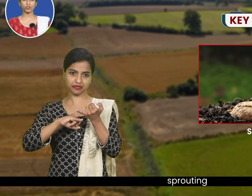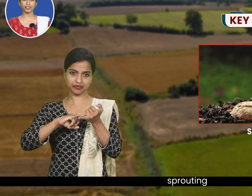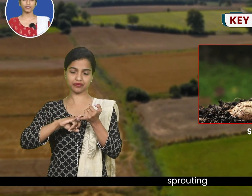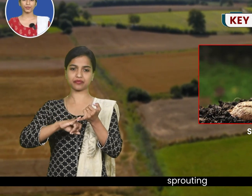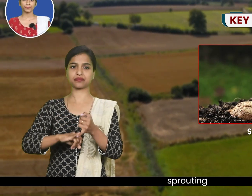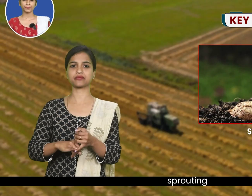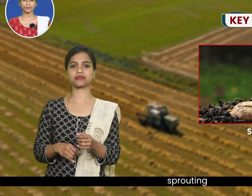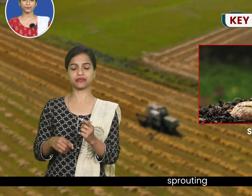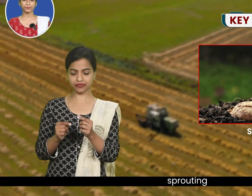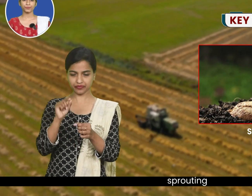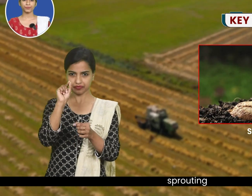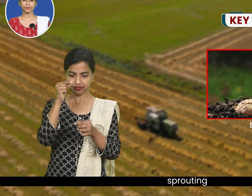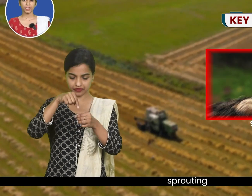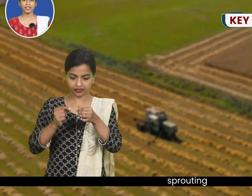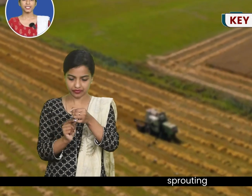sprouting,